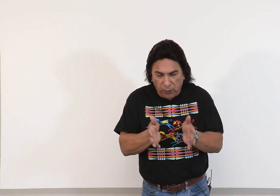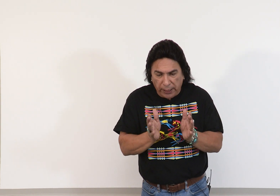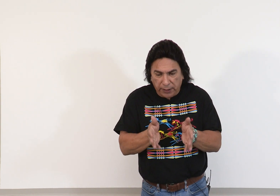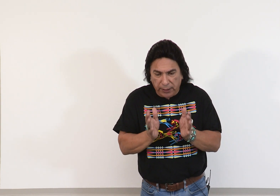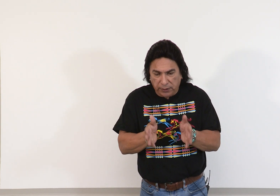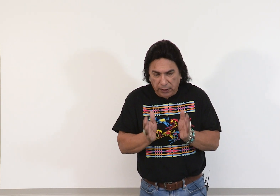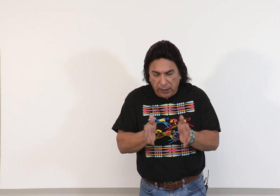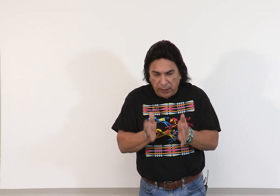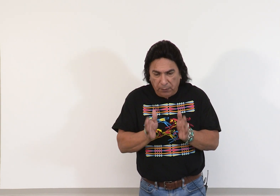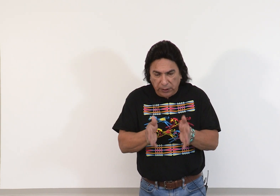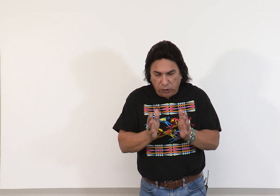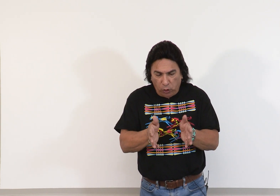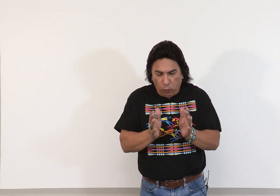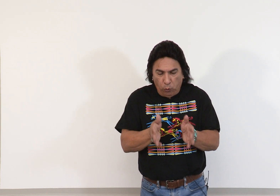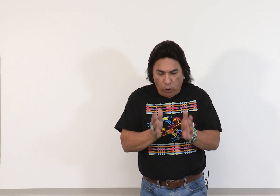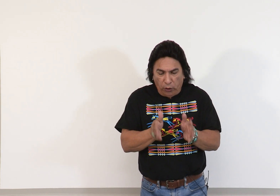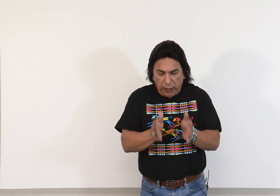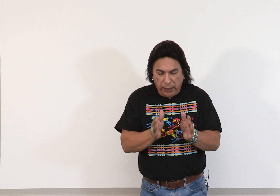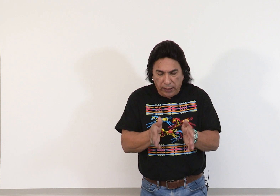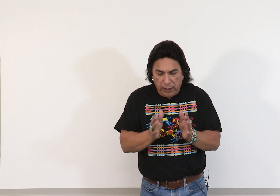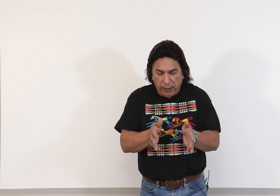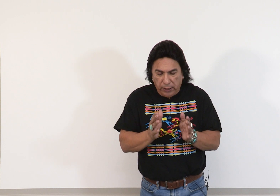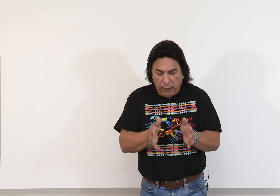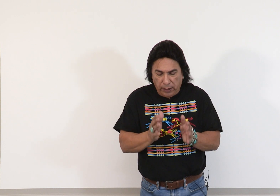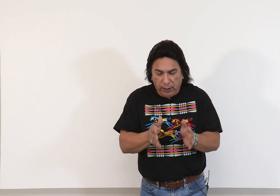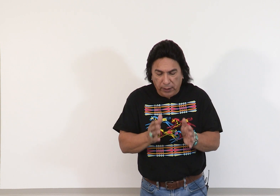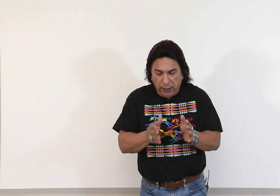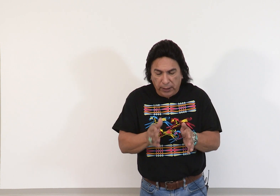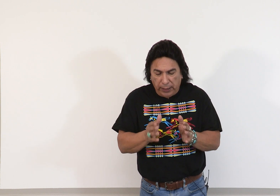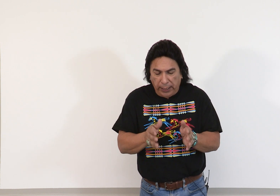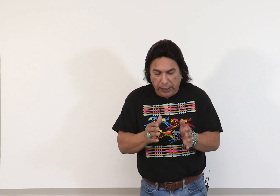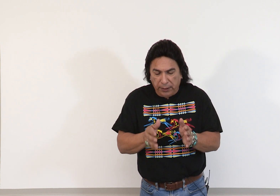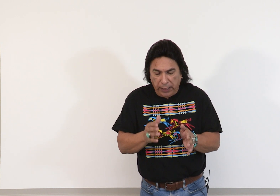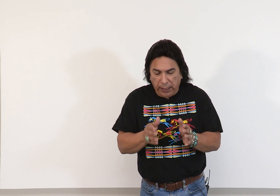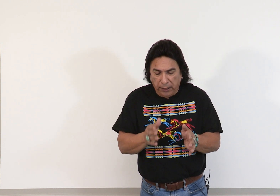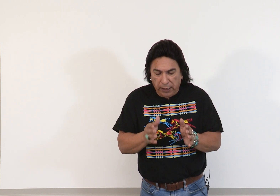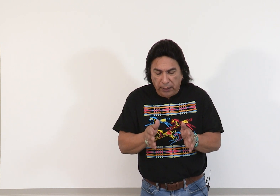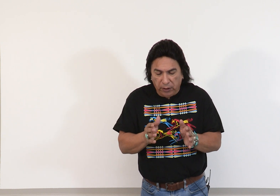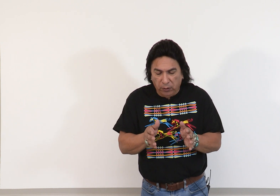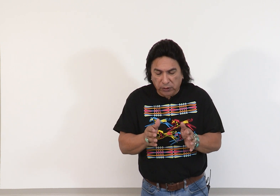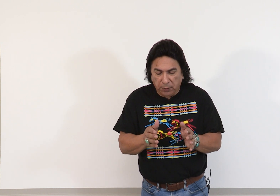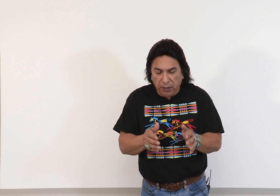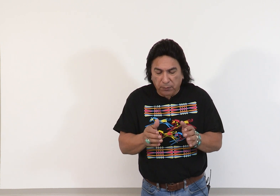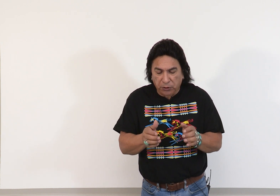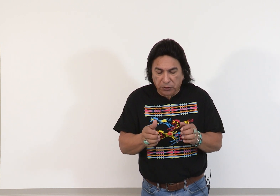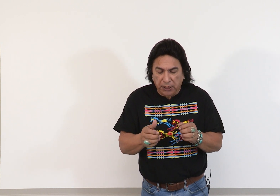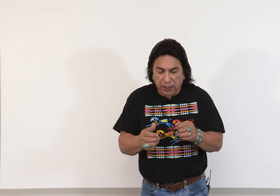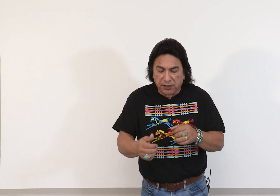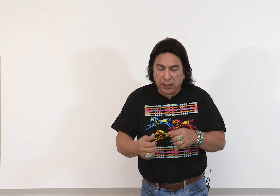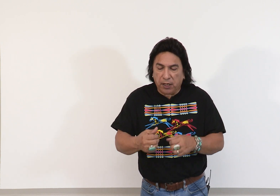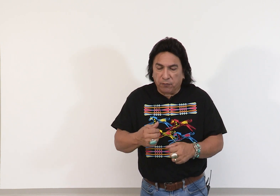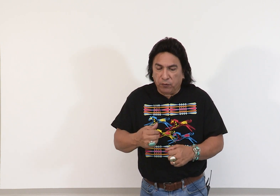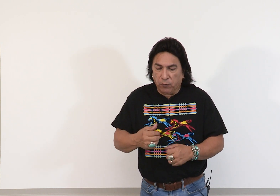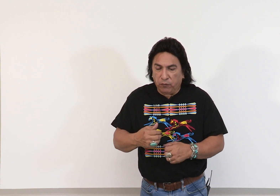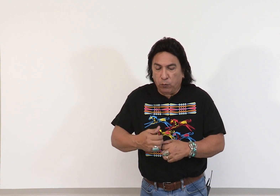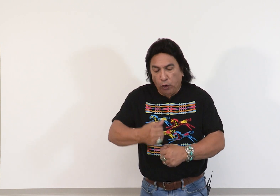like this. That means work. And then sometimes you'll see this sign for work.